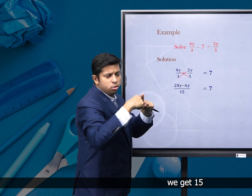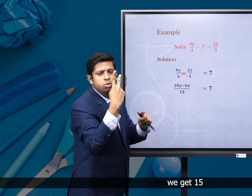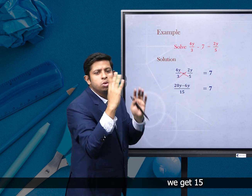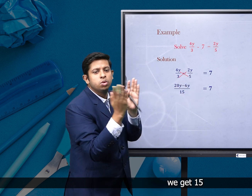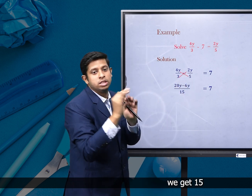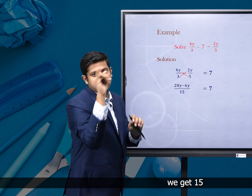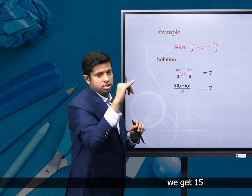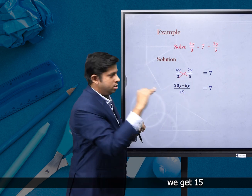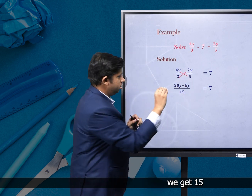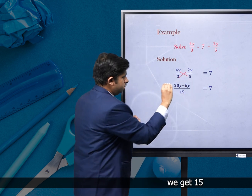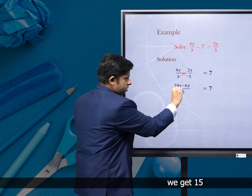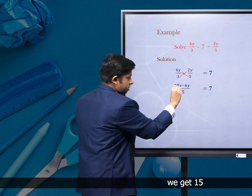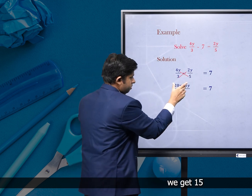we get 15.